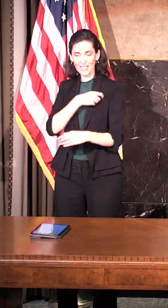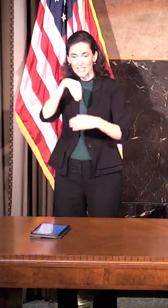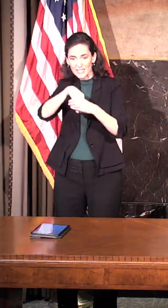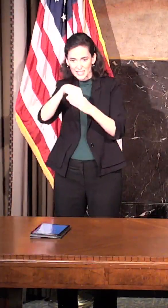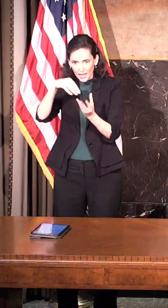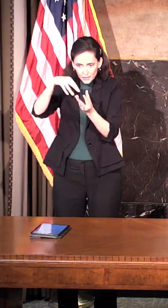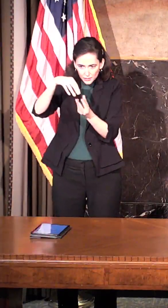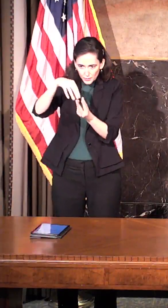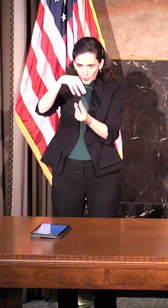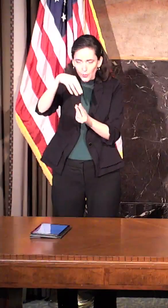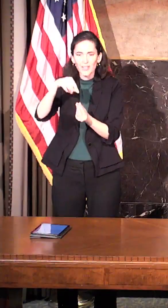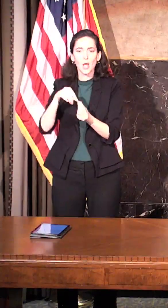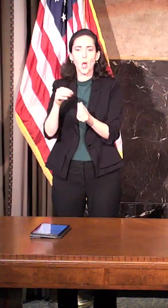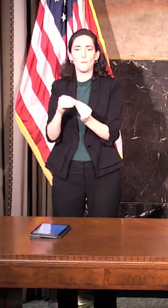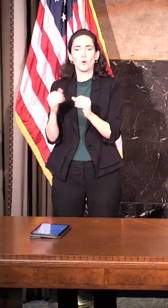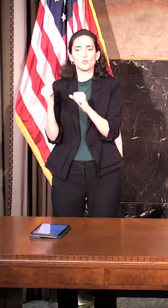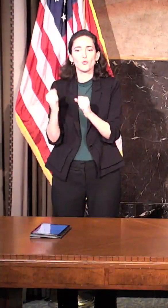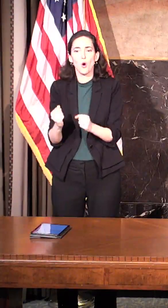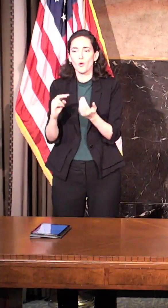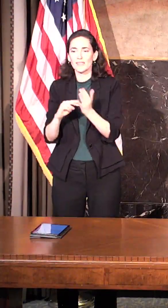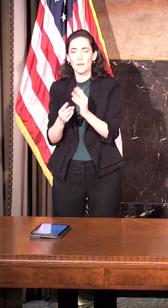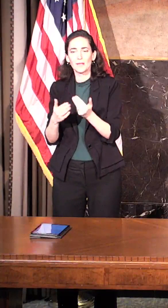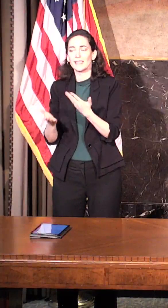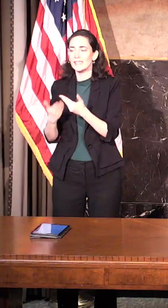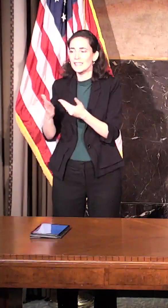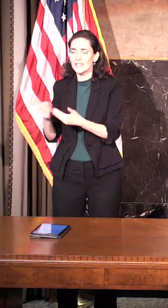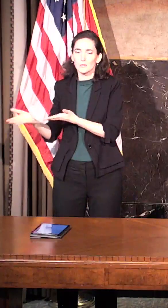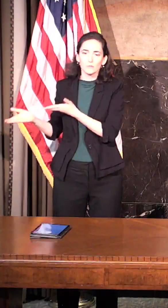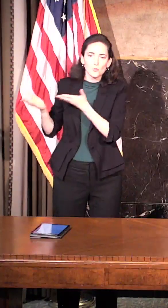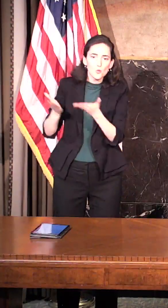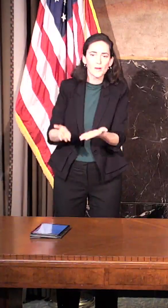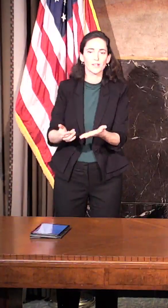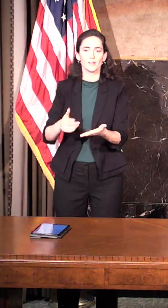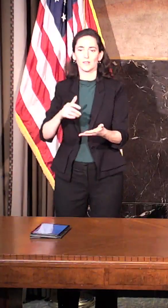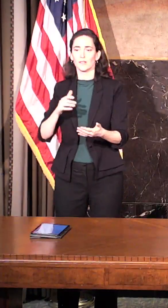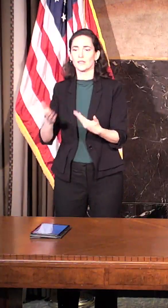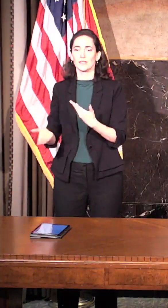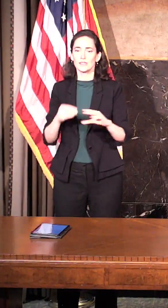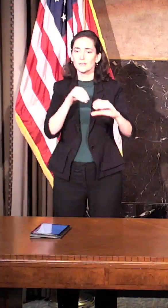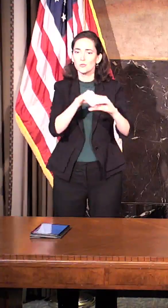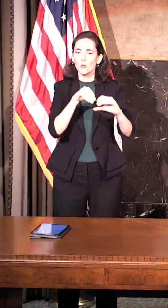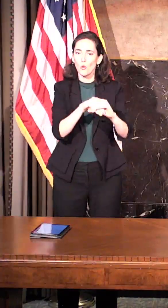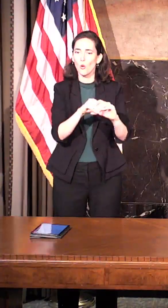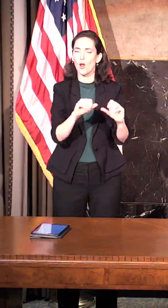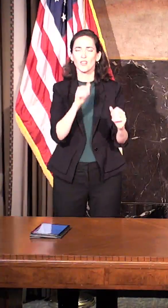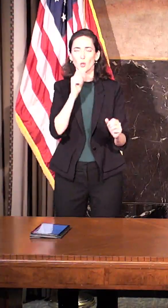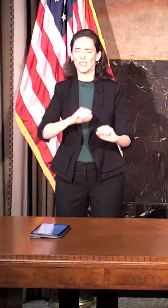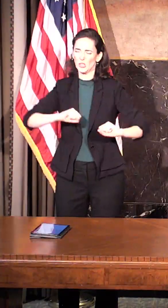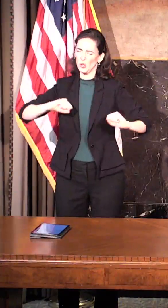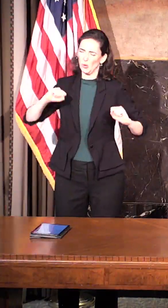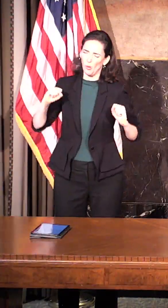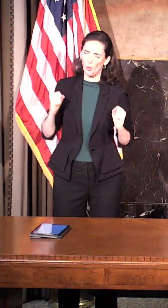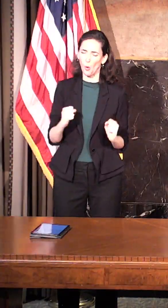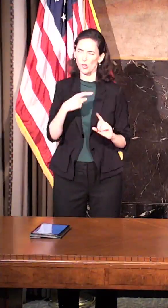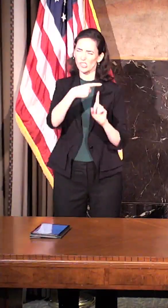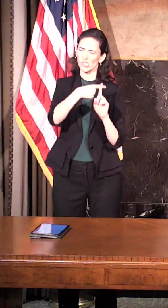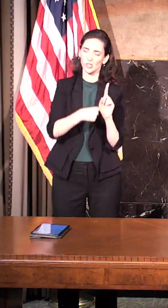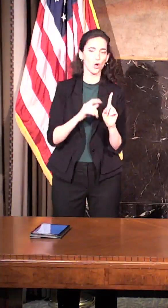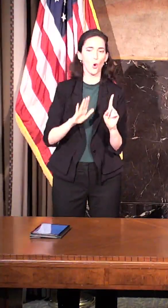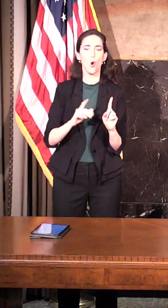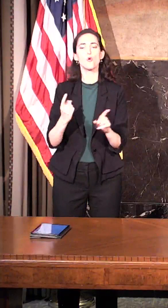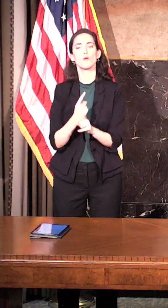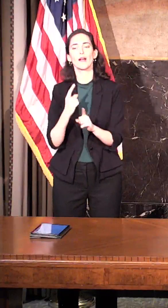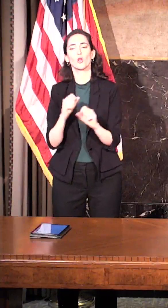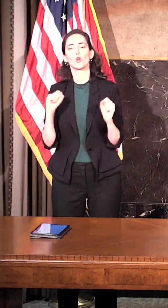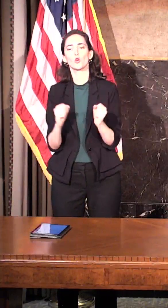It's easier to transport, it's easier to store, it doesn't require ultra cold, it lives longer in a regular fridge and freezer. So it's going